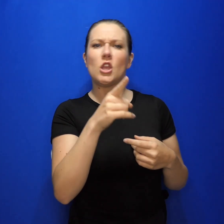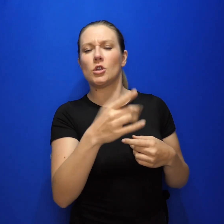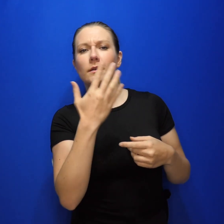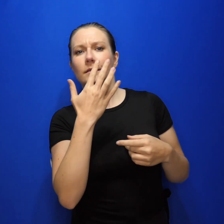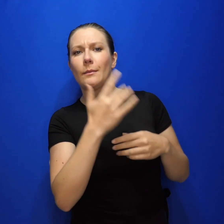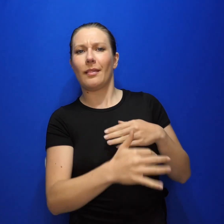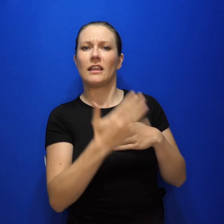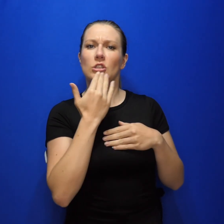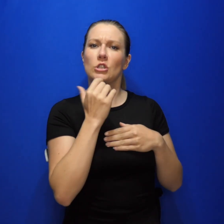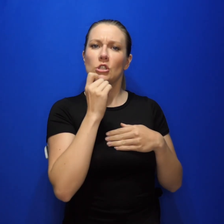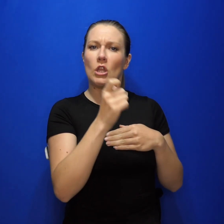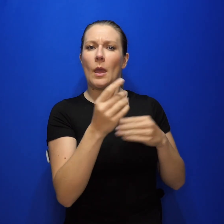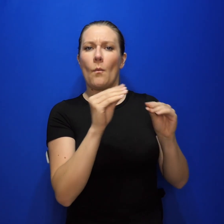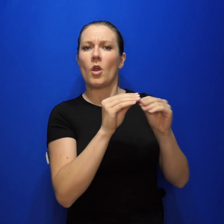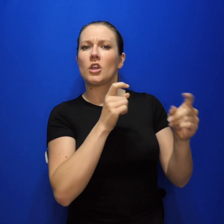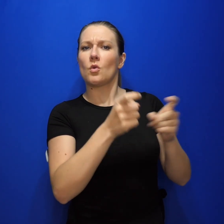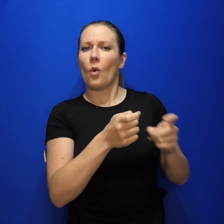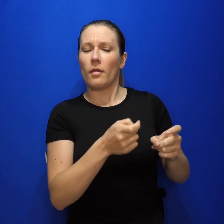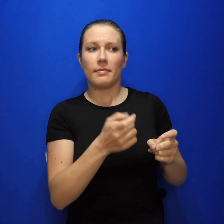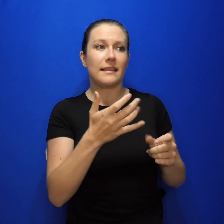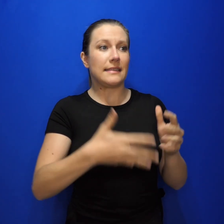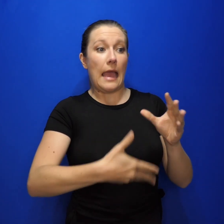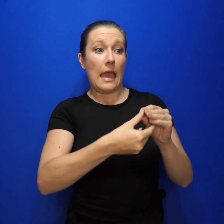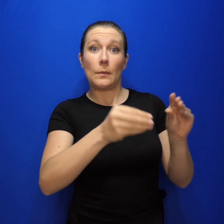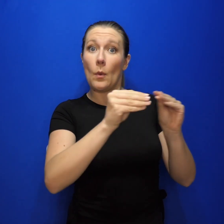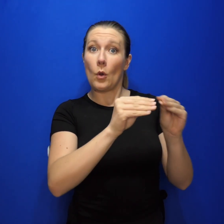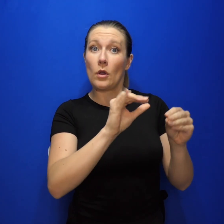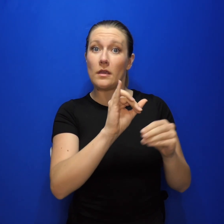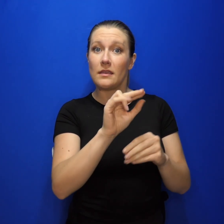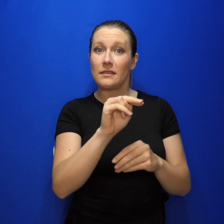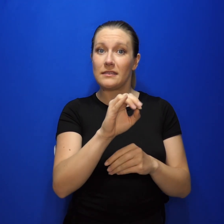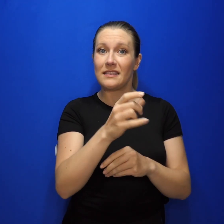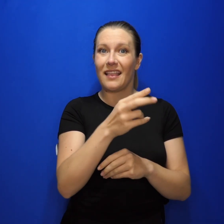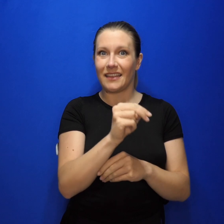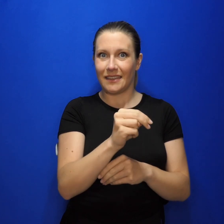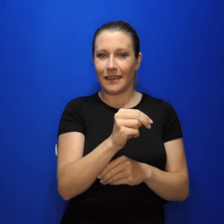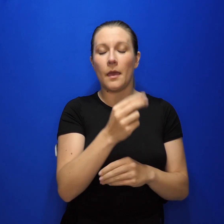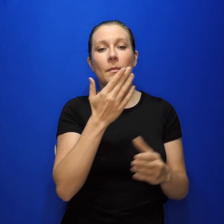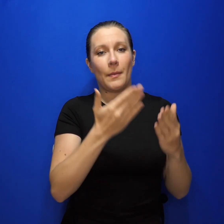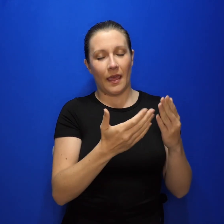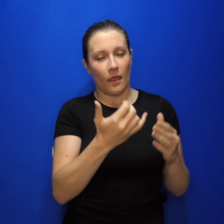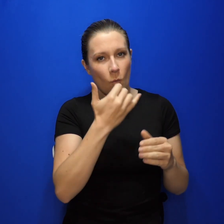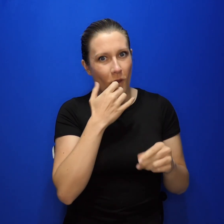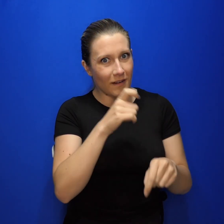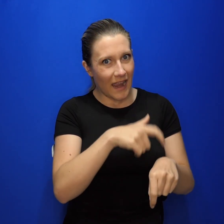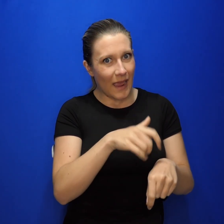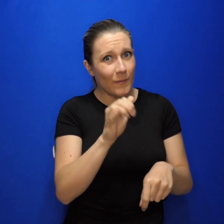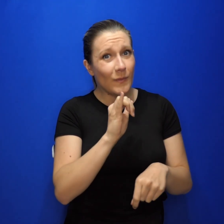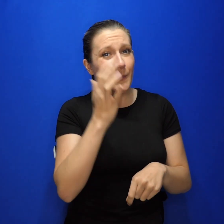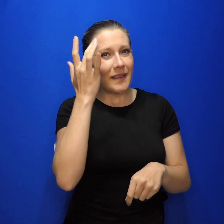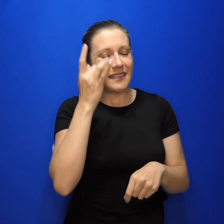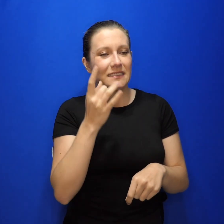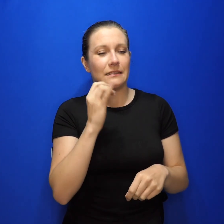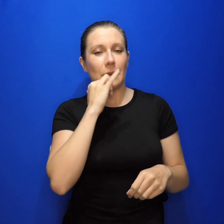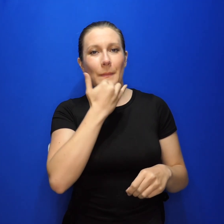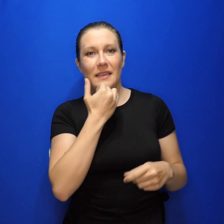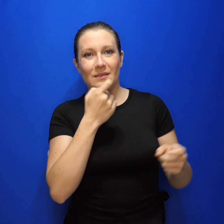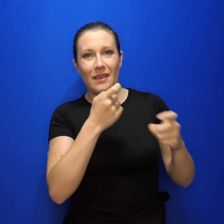sugars not like more contained? Let's add more insulin, probably in the wrong place because of the mismanagement of